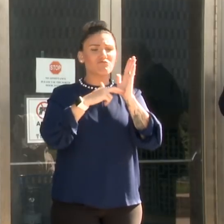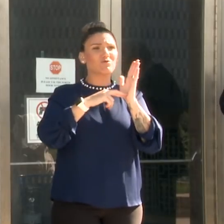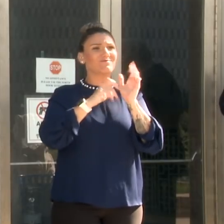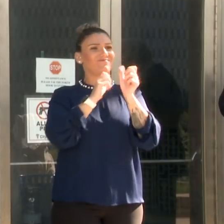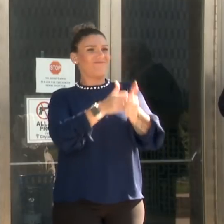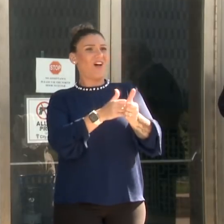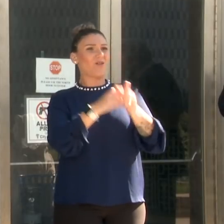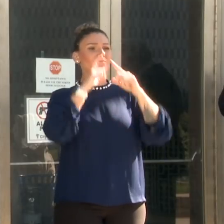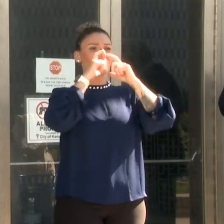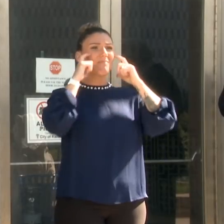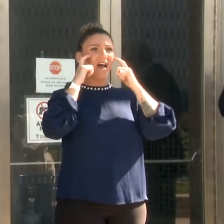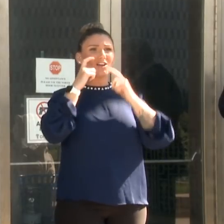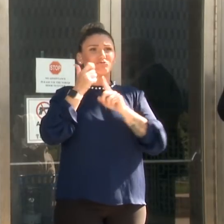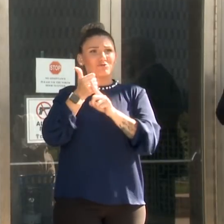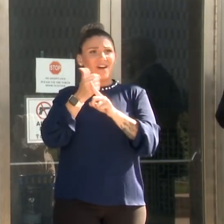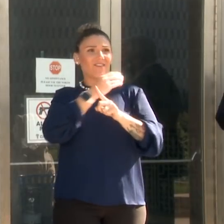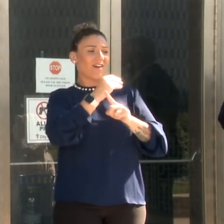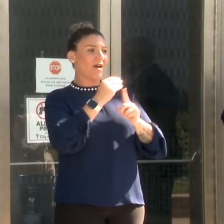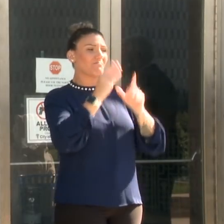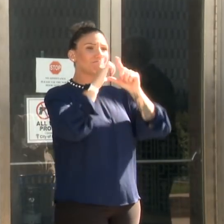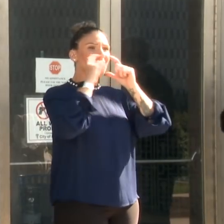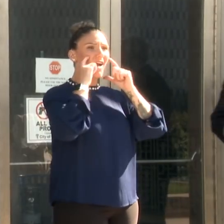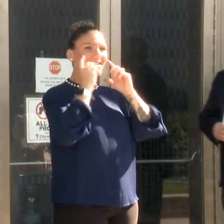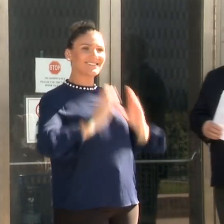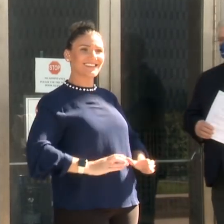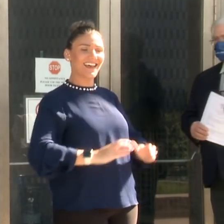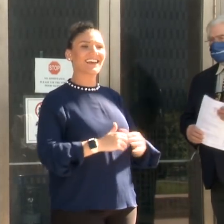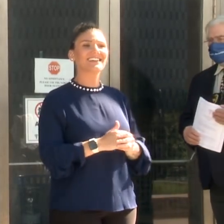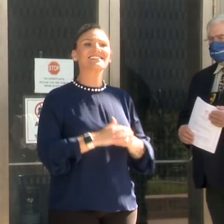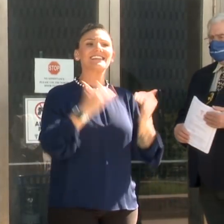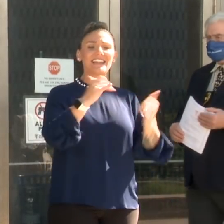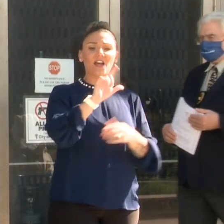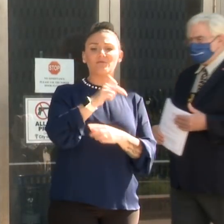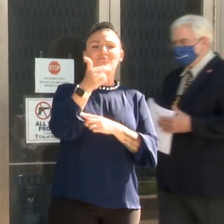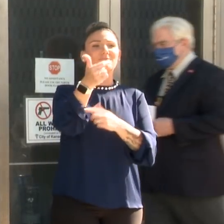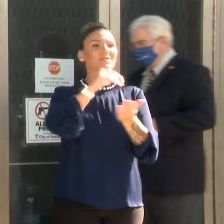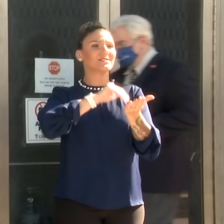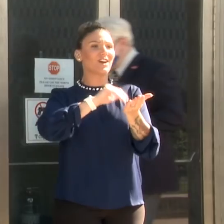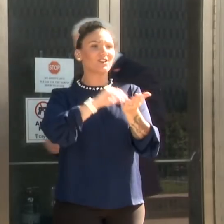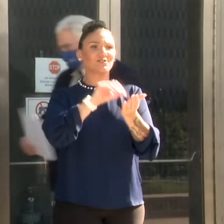department. So I'll turn it over to Dr. Rex Archer now with further comments.